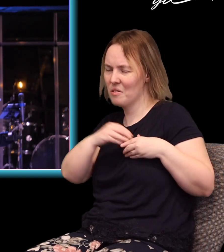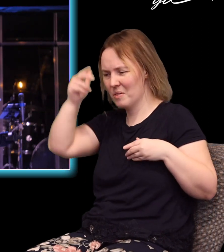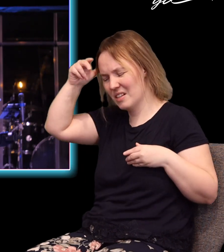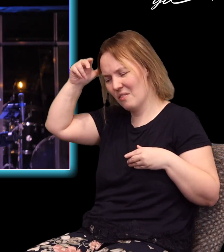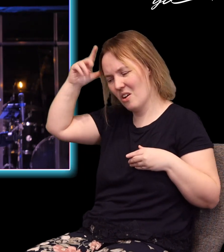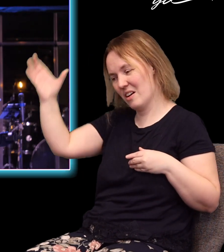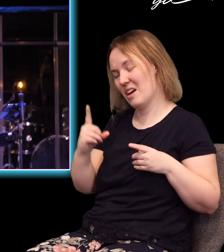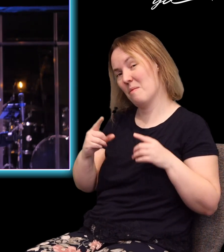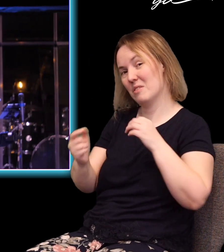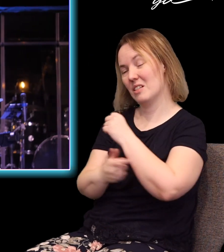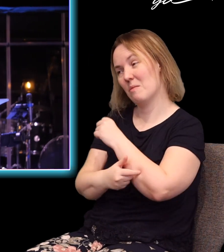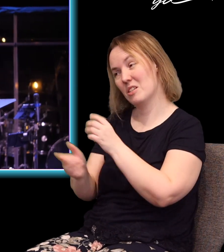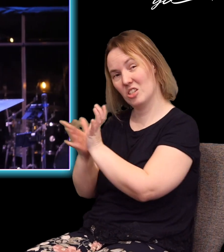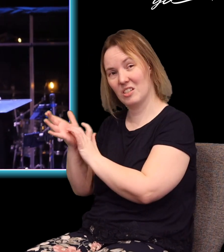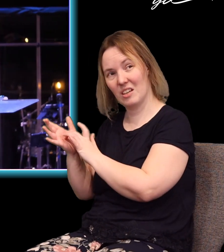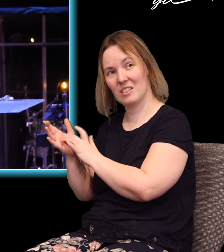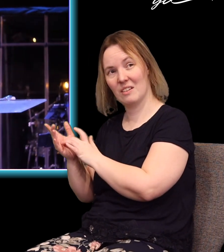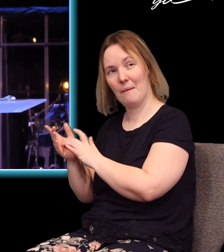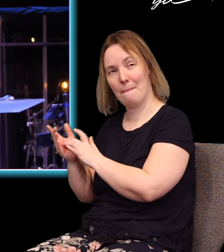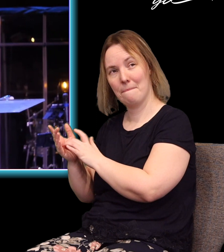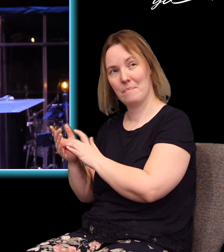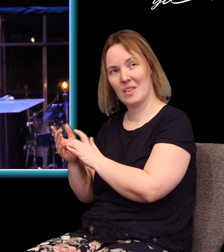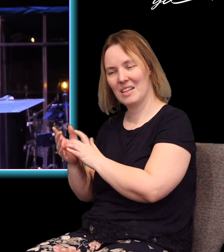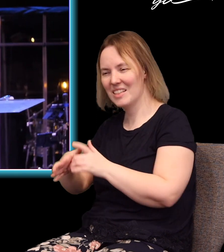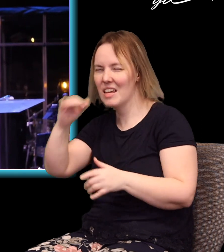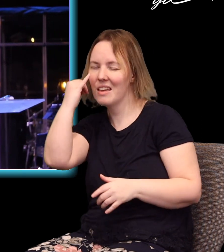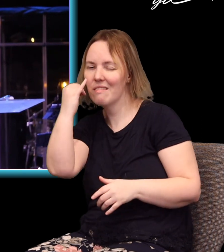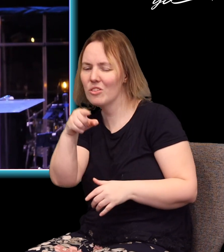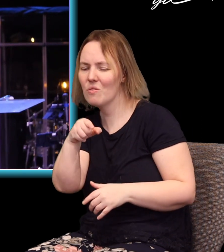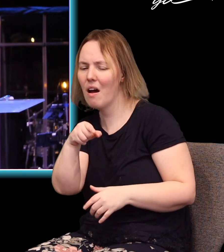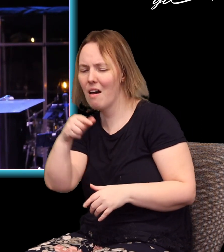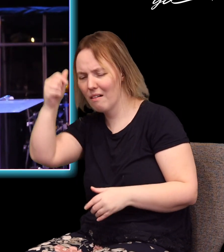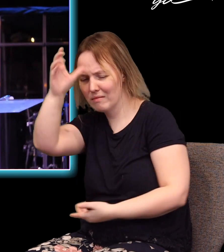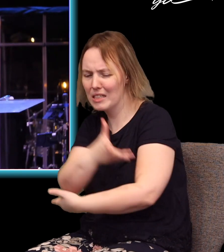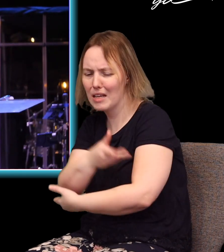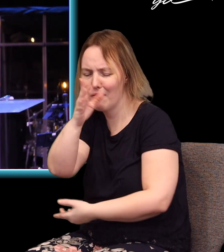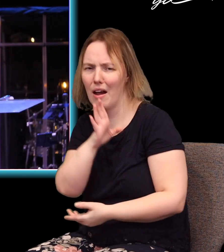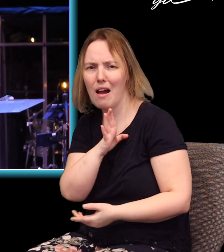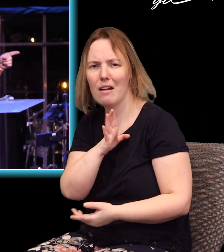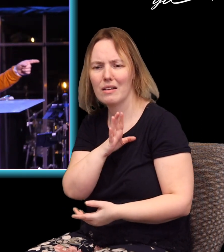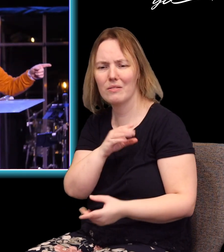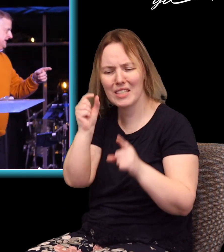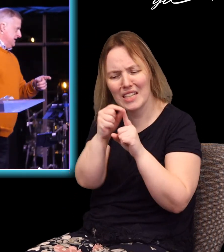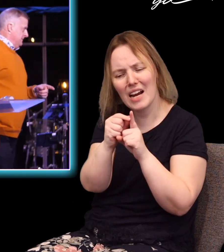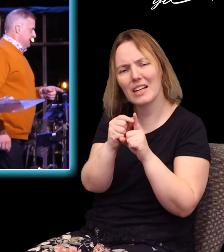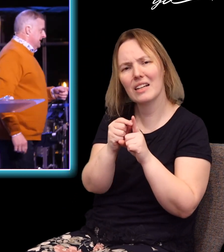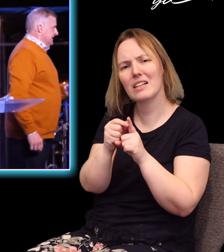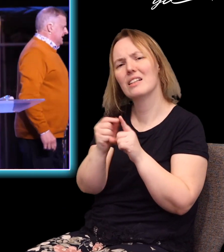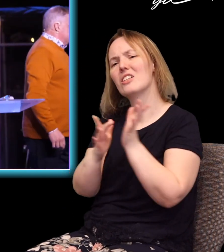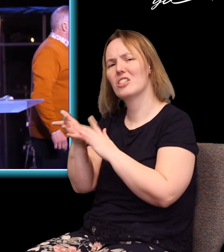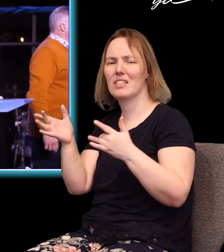devil came to tempt Jesus, what's the first thing he said? If you are the Son of God. What was he doing? He was attacking his